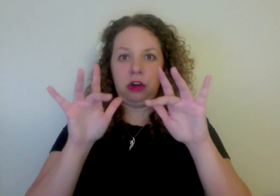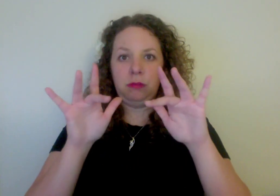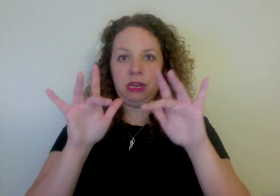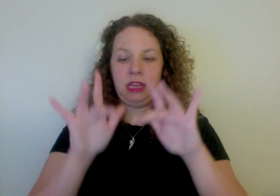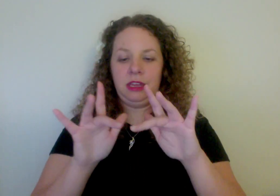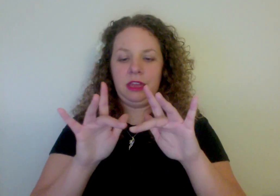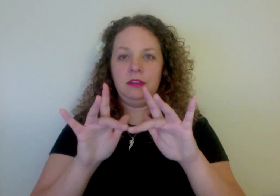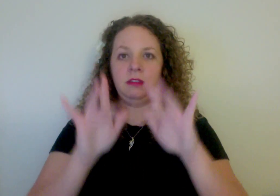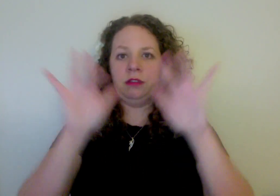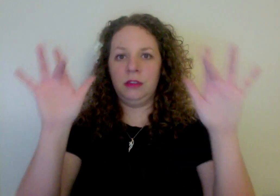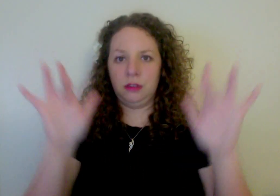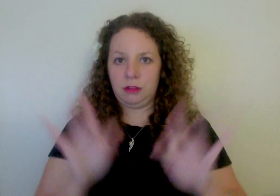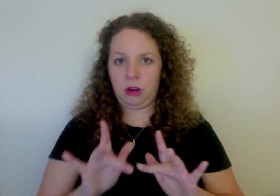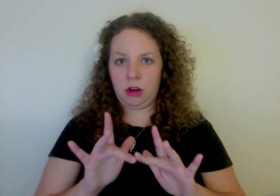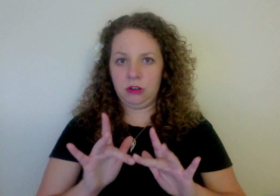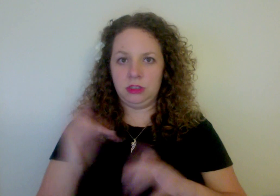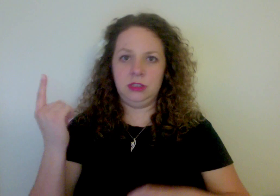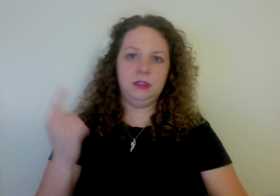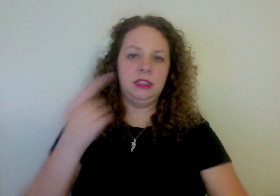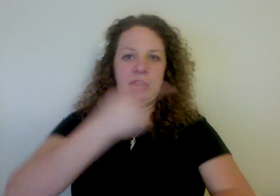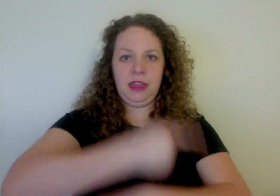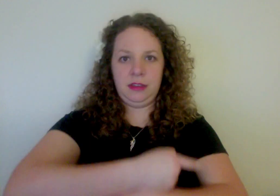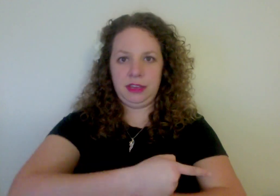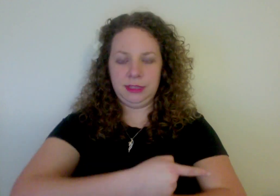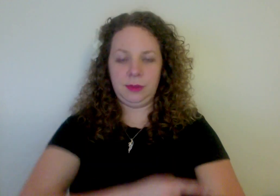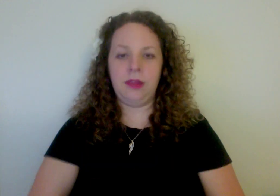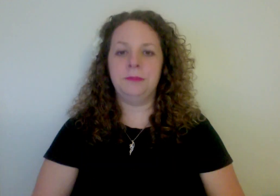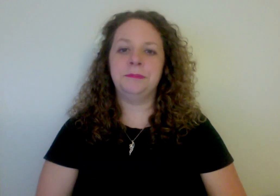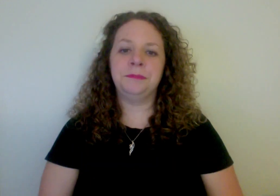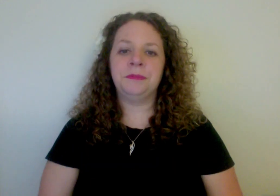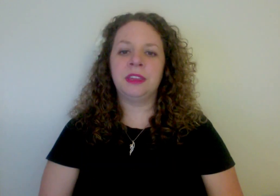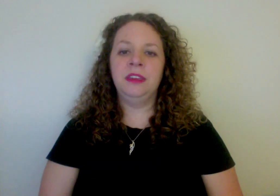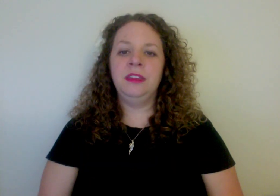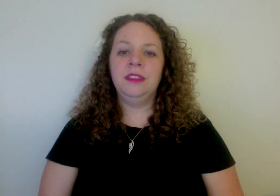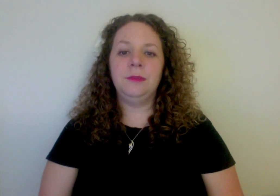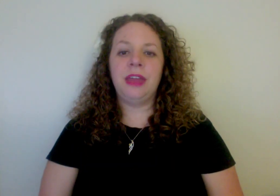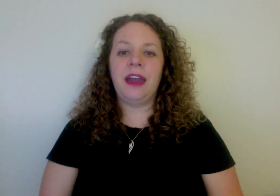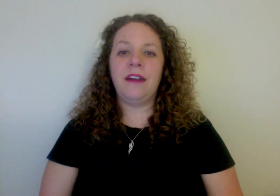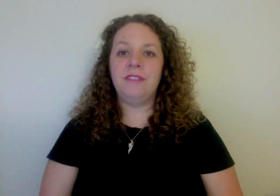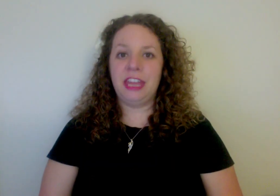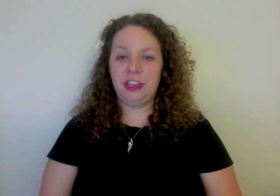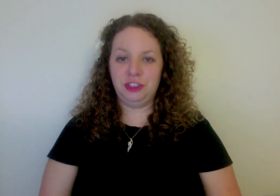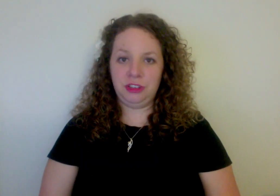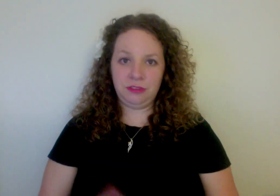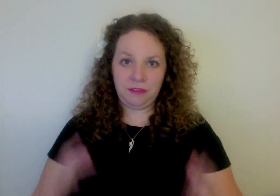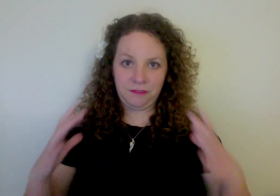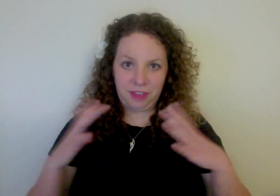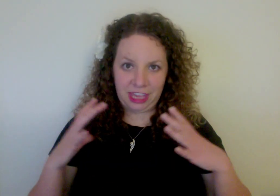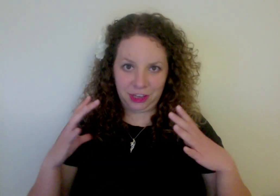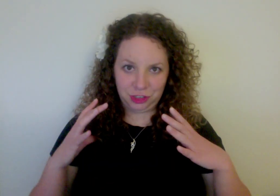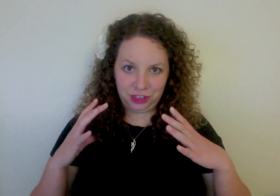open eight again. Heart day as well. Then we have vacation. Vacation.